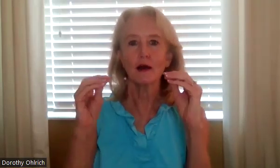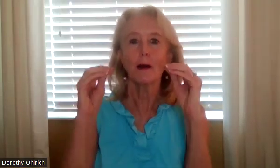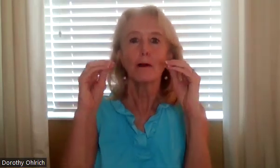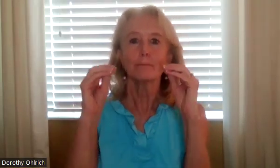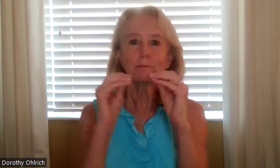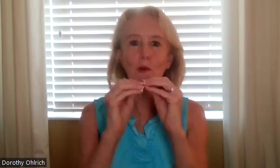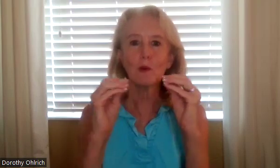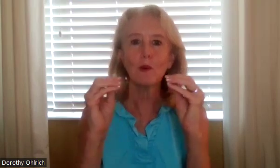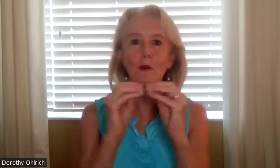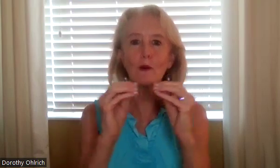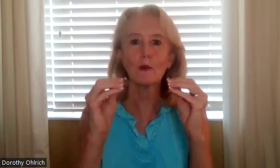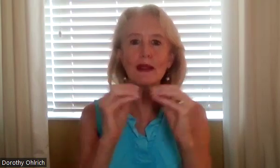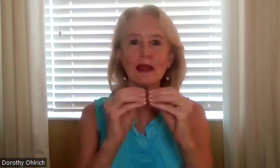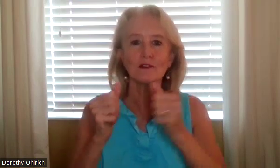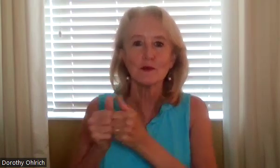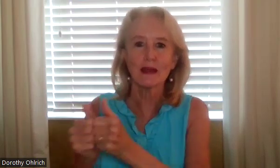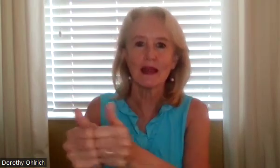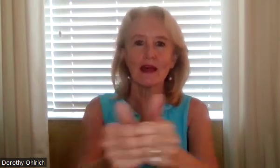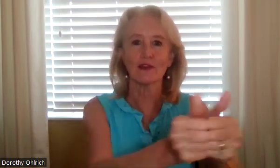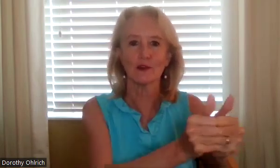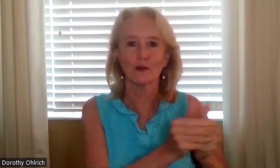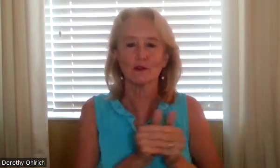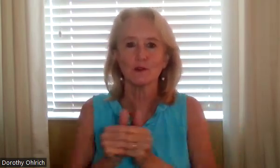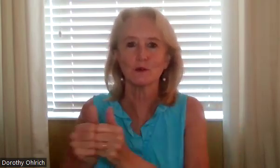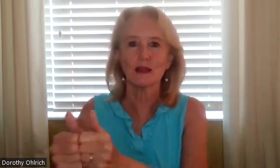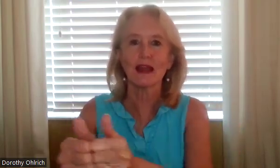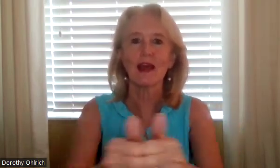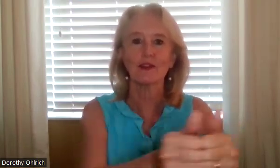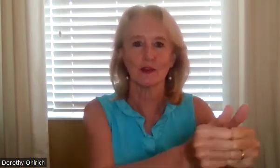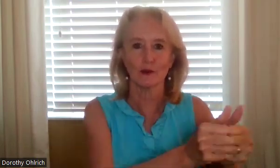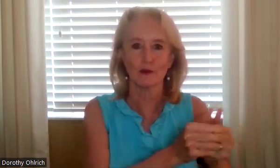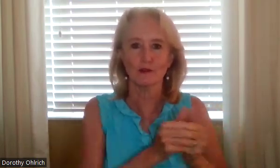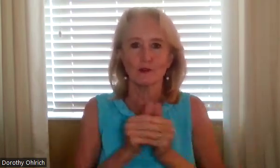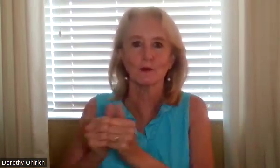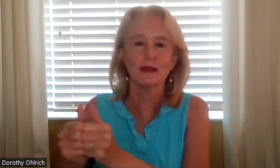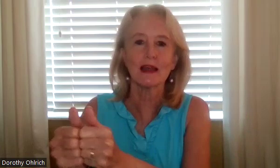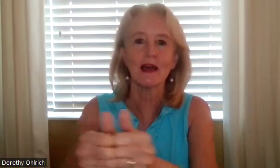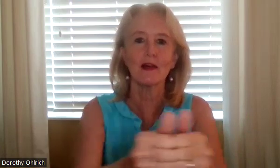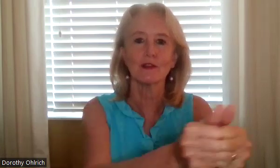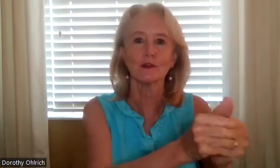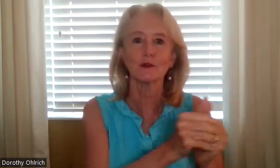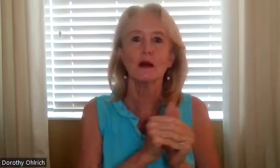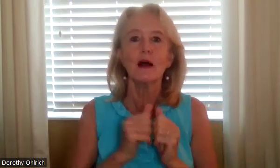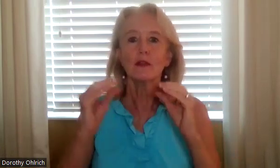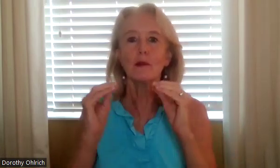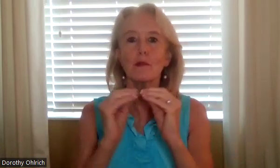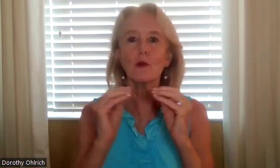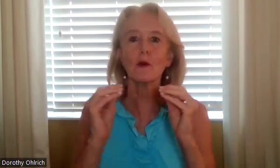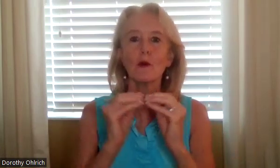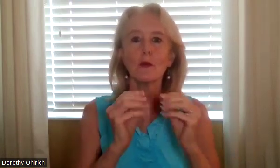The more we get together, together, together, the more